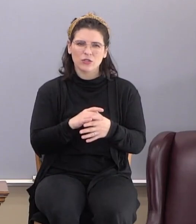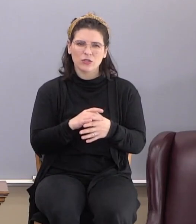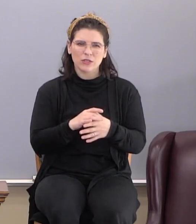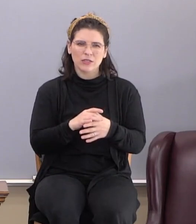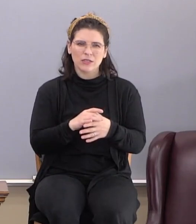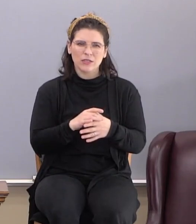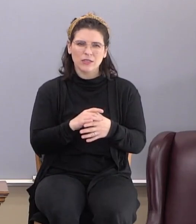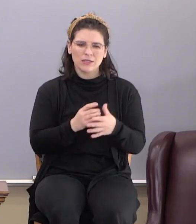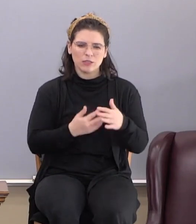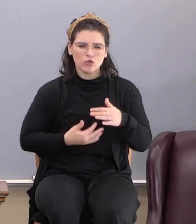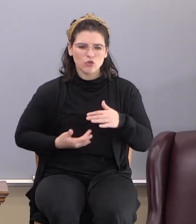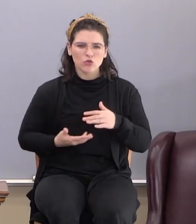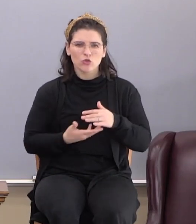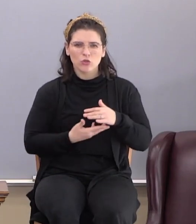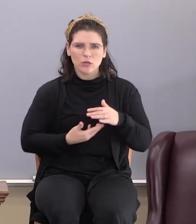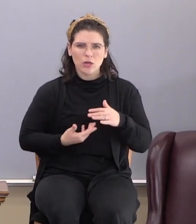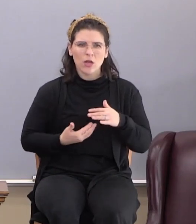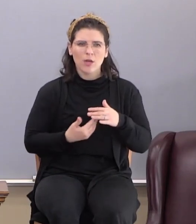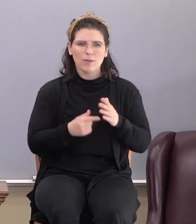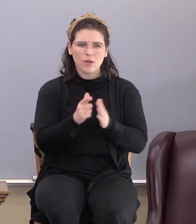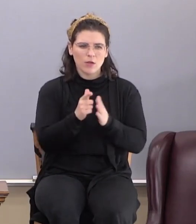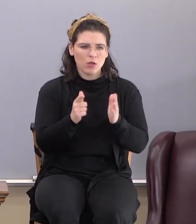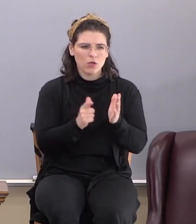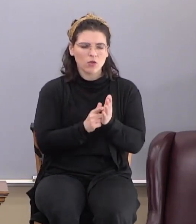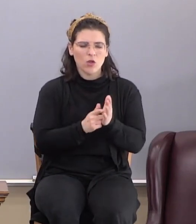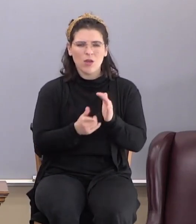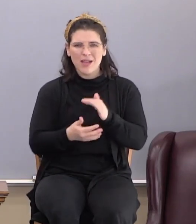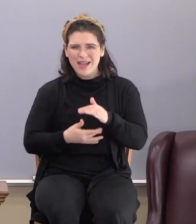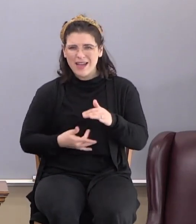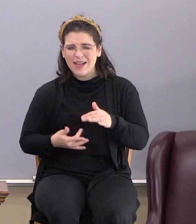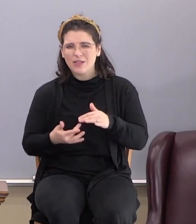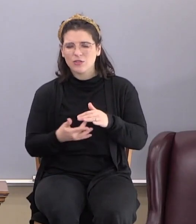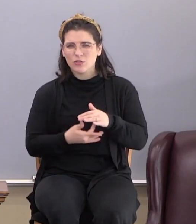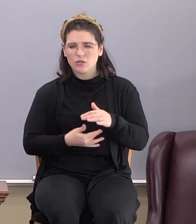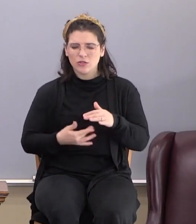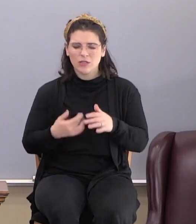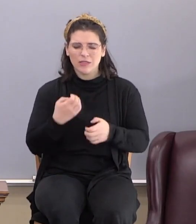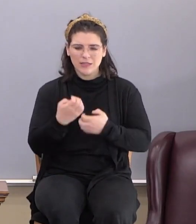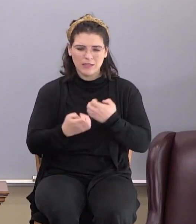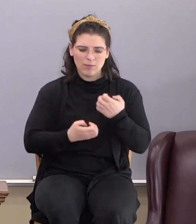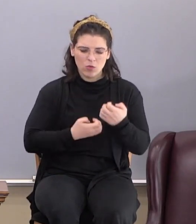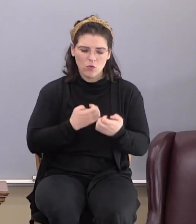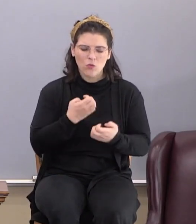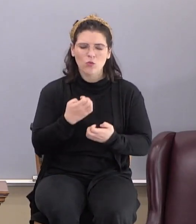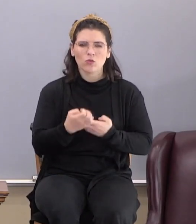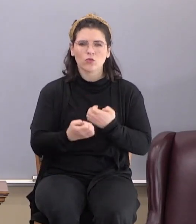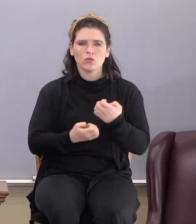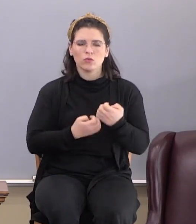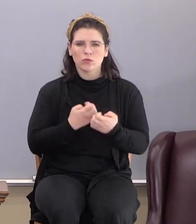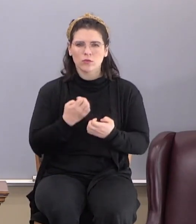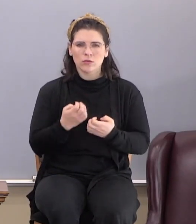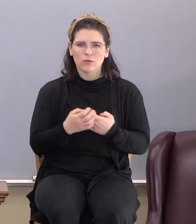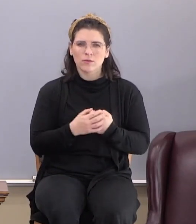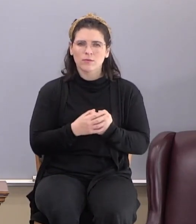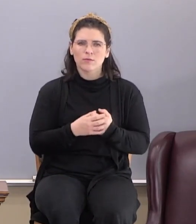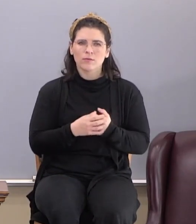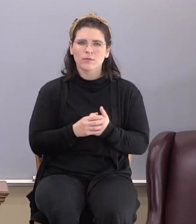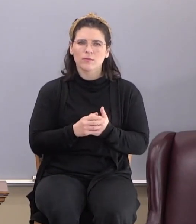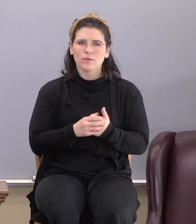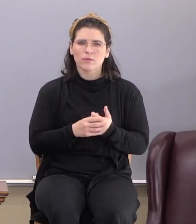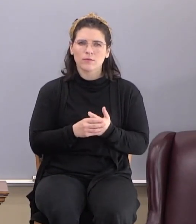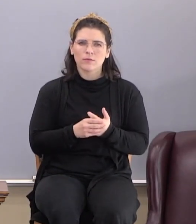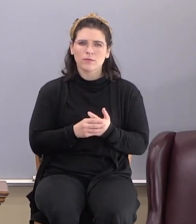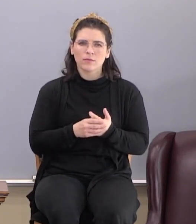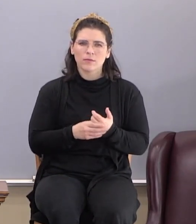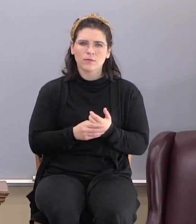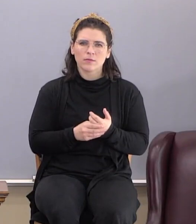is stirred up. The law agitates the emotions. And by the way, Paul later